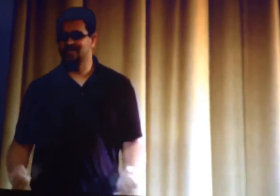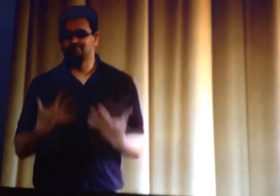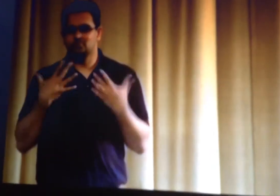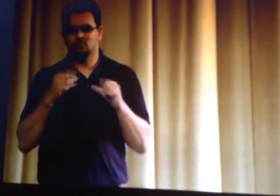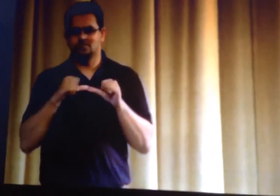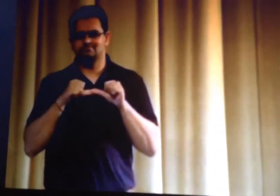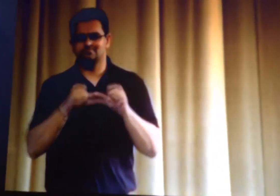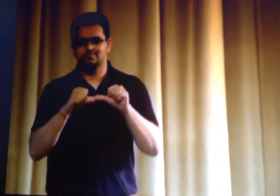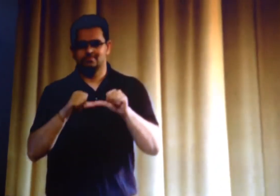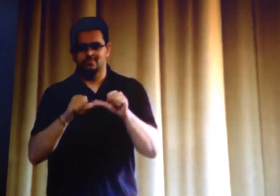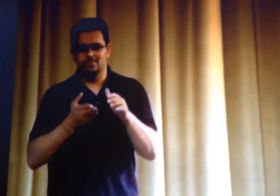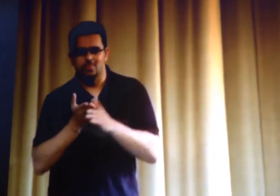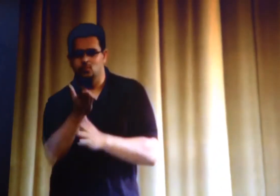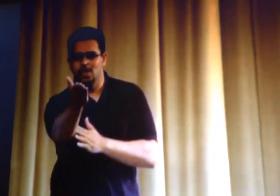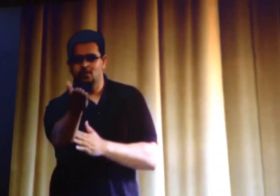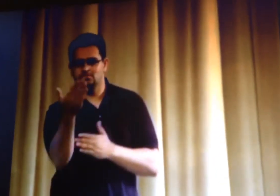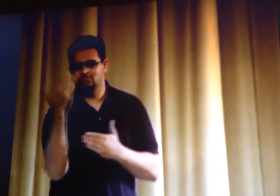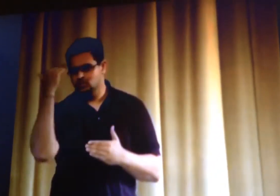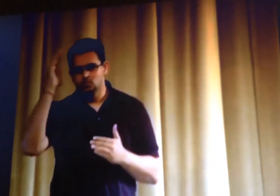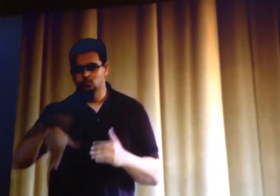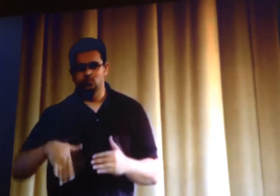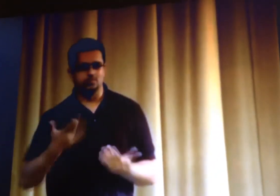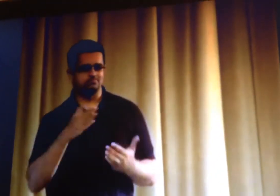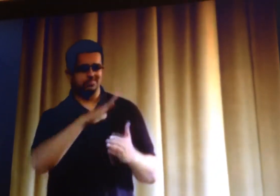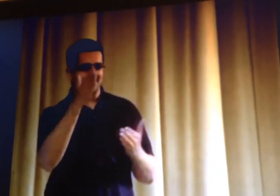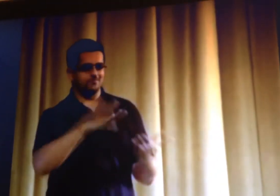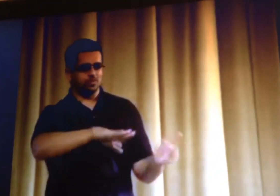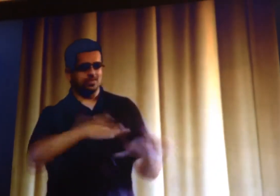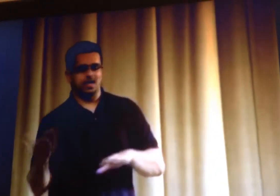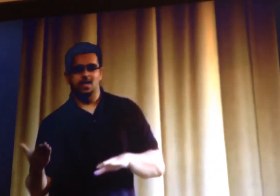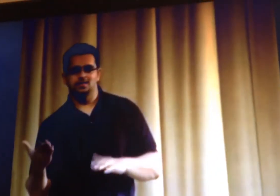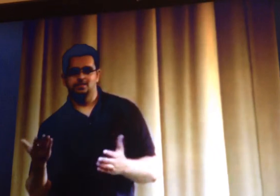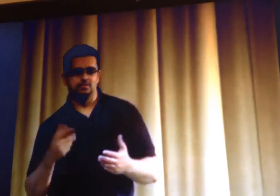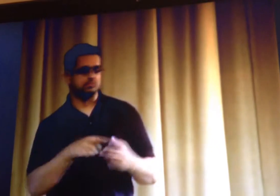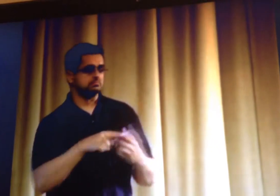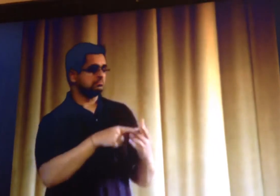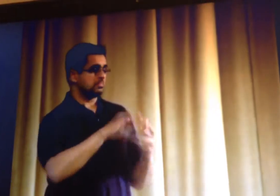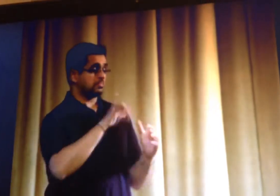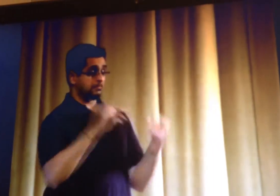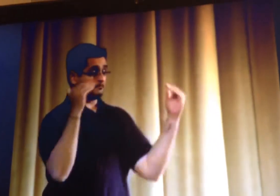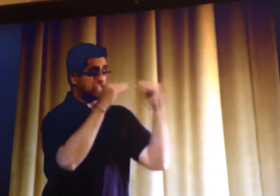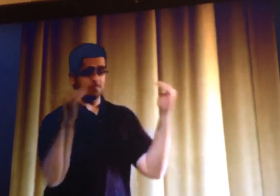So those social interactions inspire those people. And that will continue to spread.